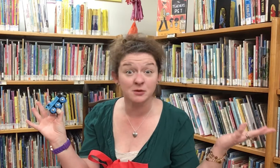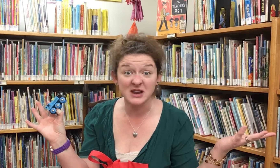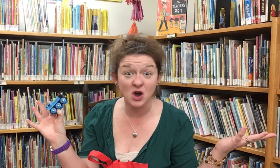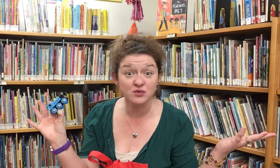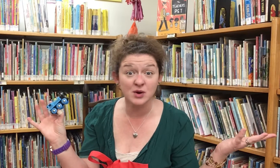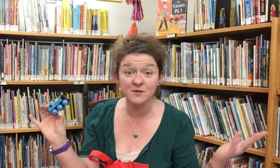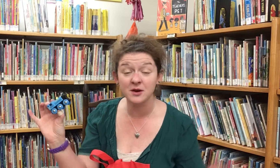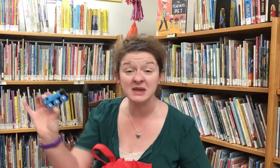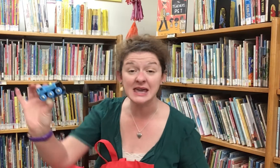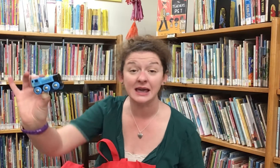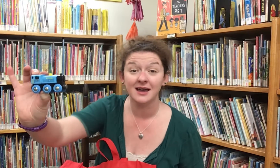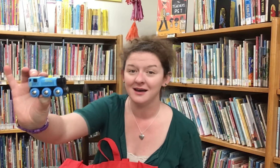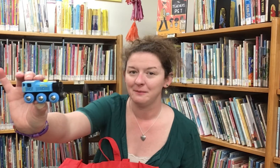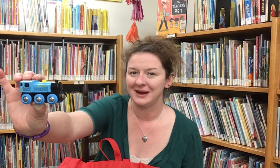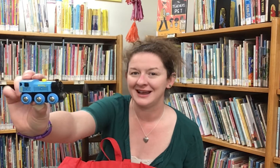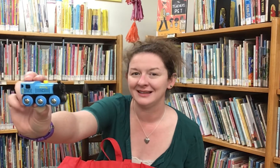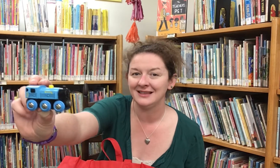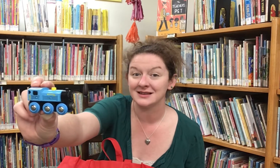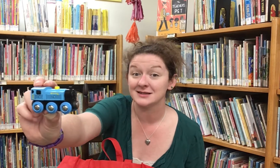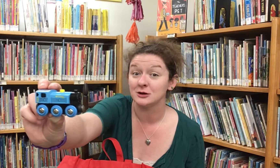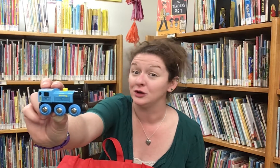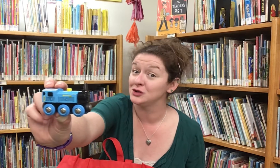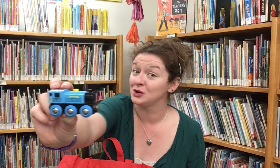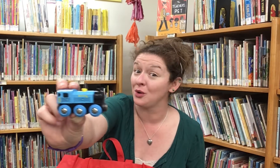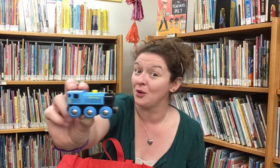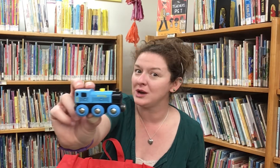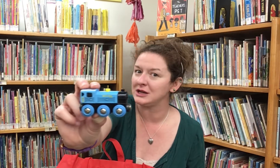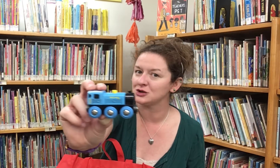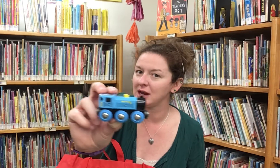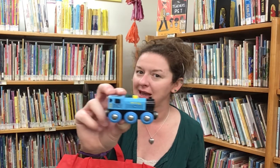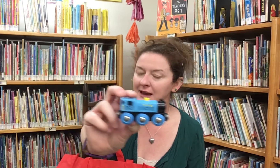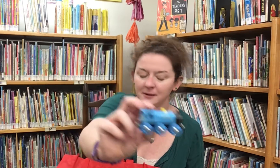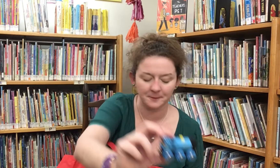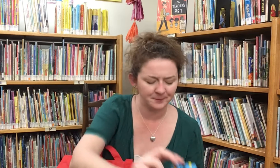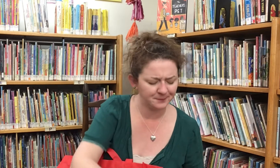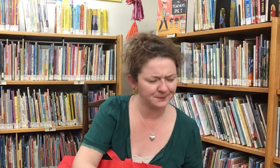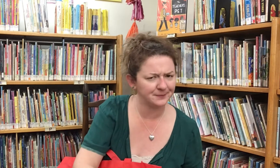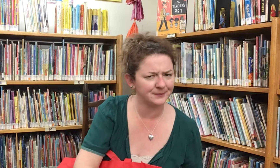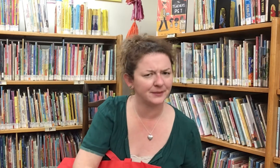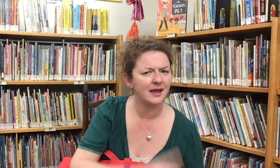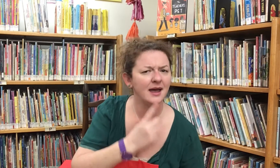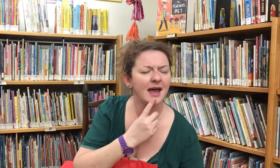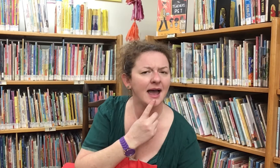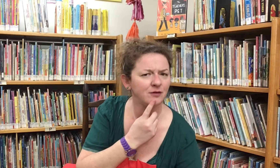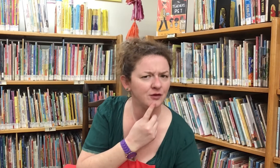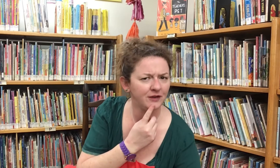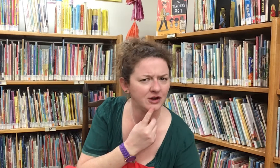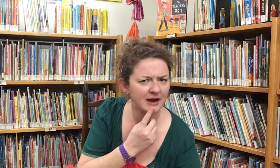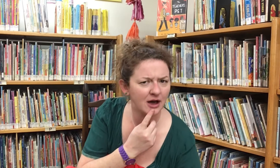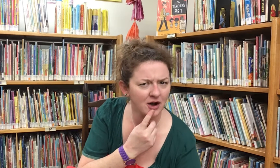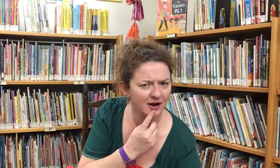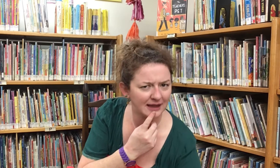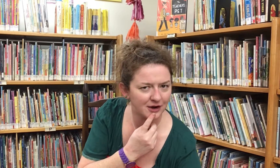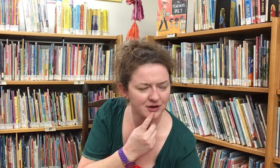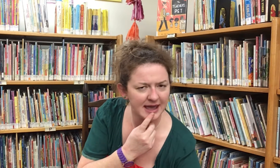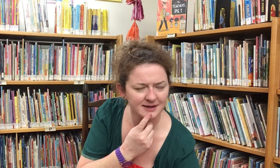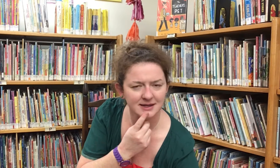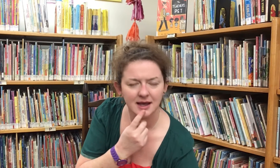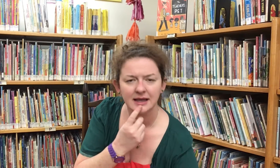no room for me. But I like this little toy train. Have you figured out our letter yet? Let's